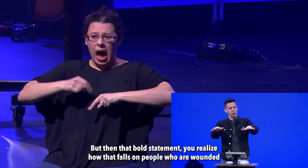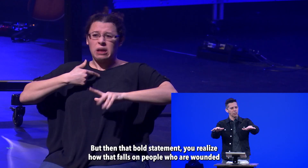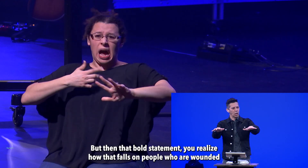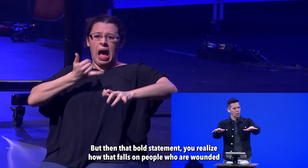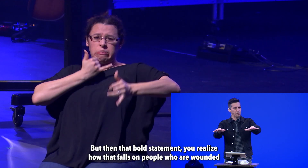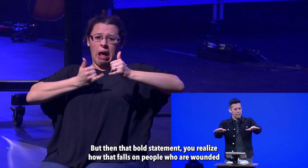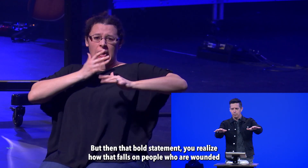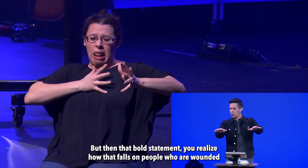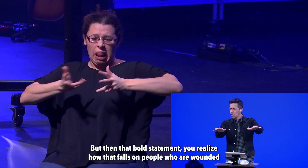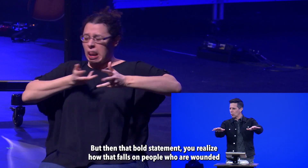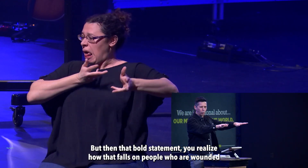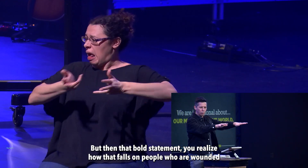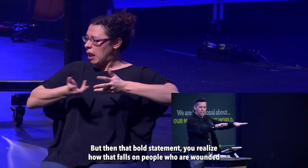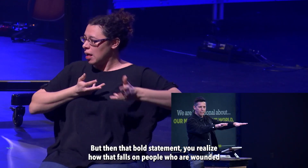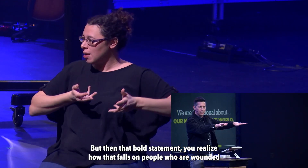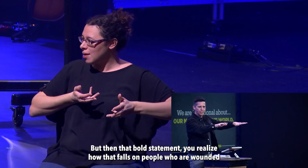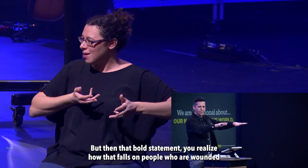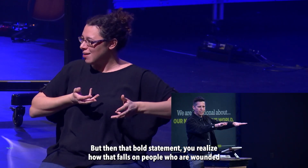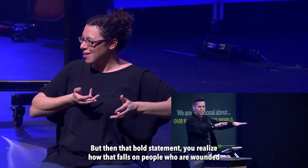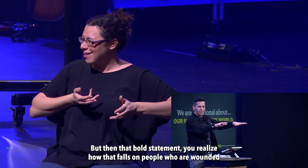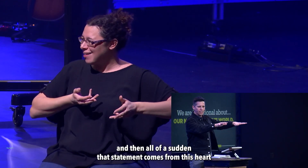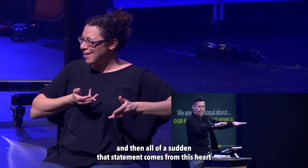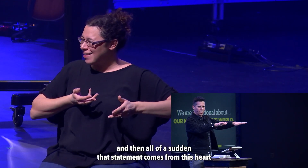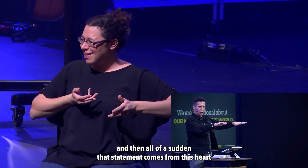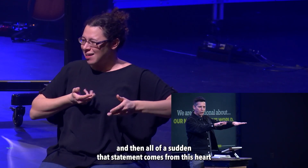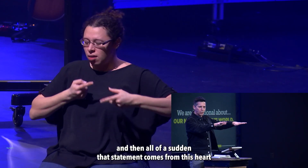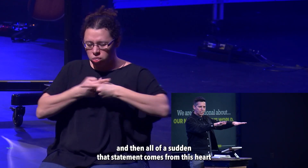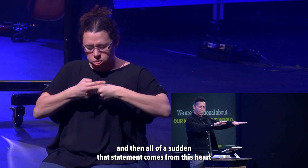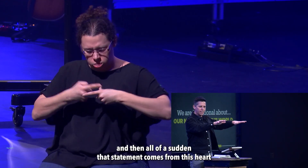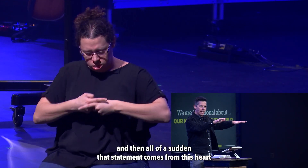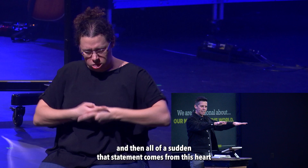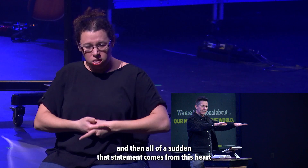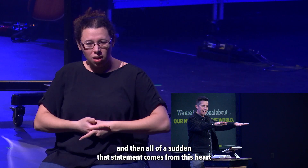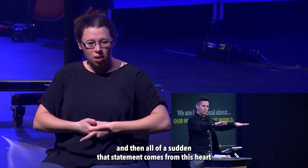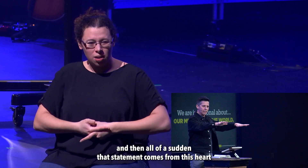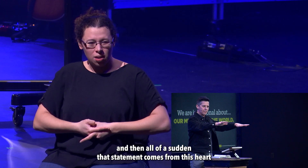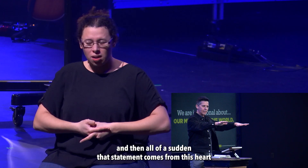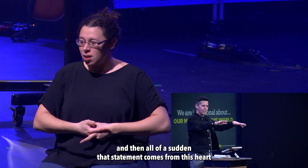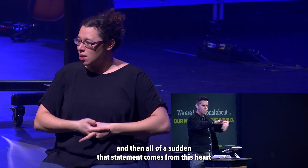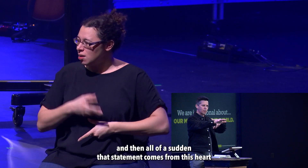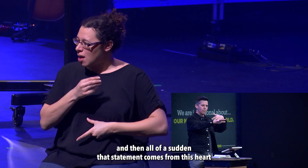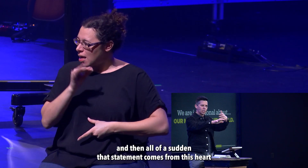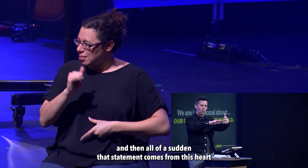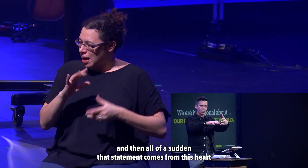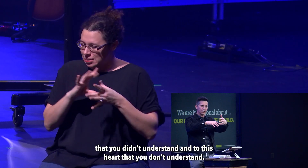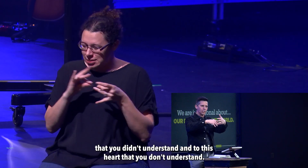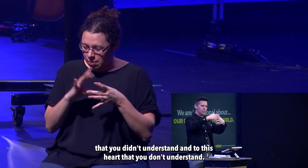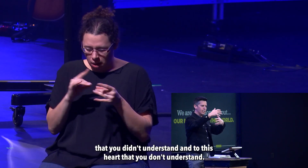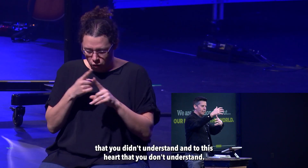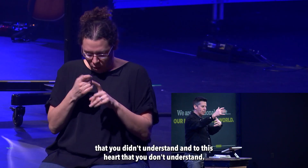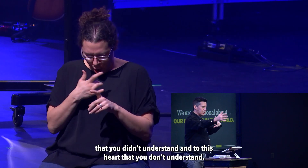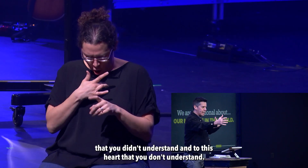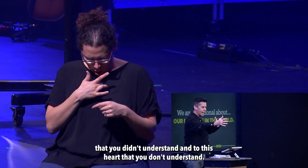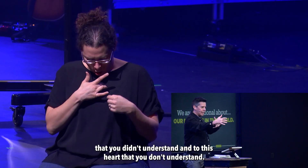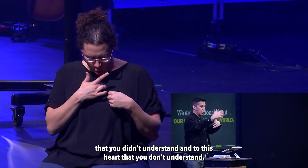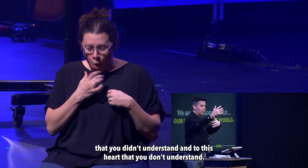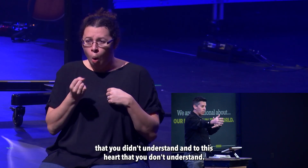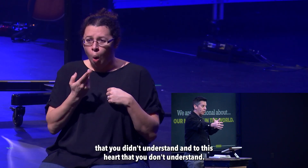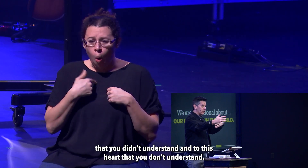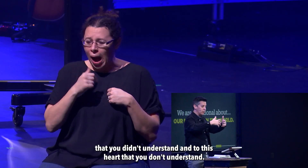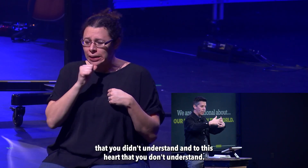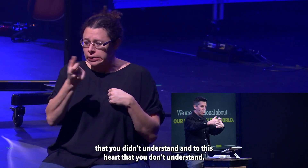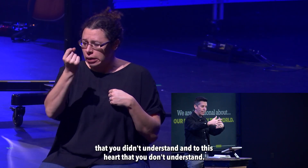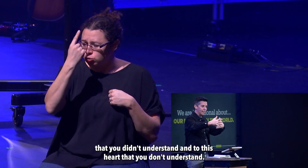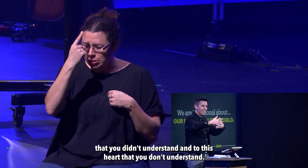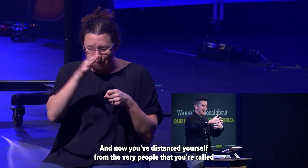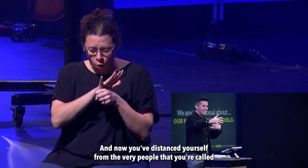that falls on people who are wounded. And then all of a sudden, that statement comes from this heart that you didn't understand and to this